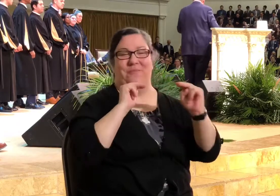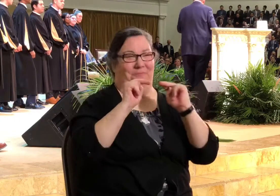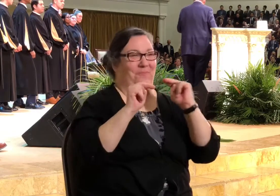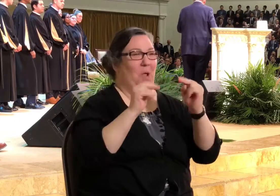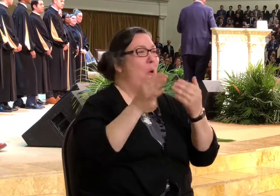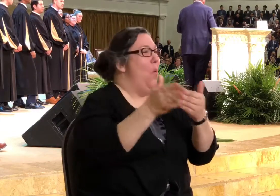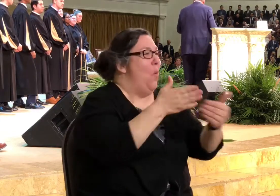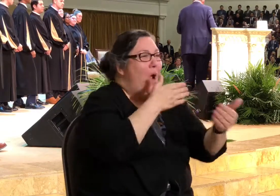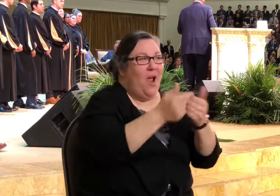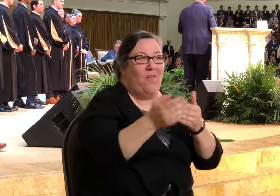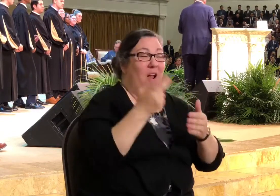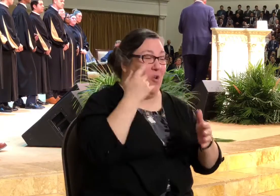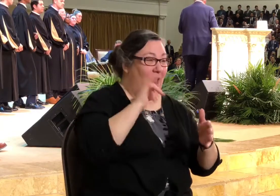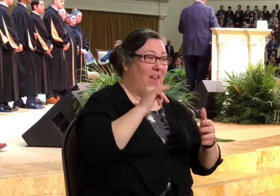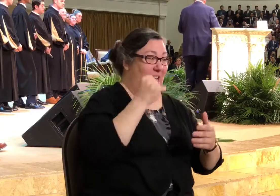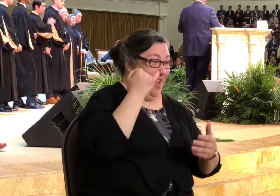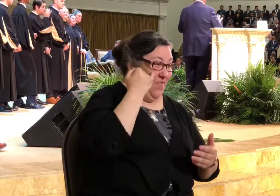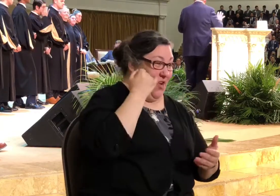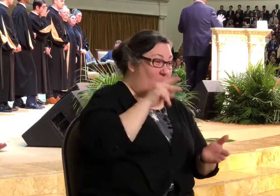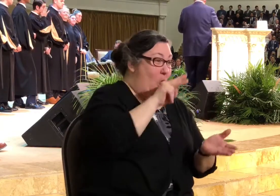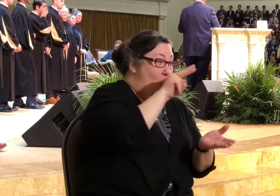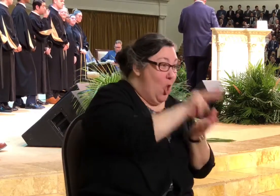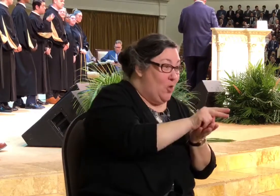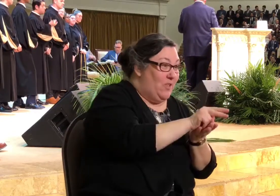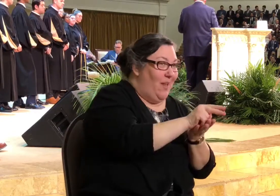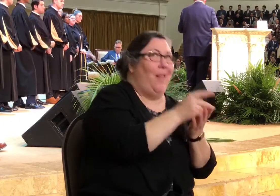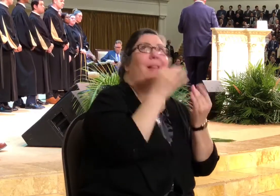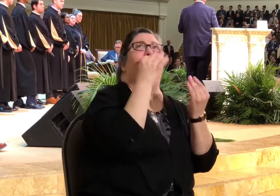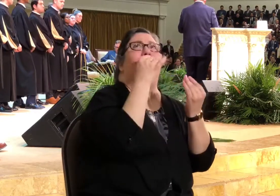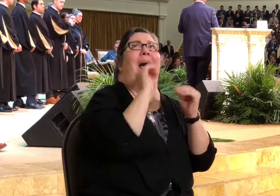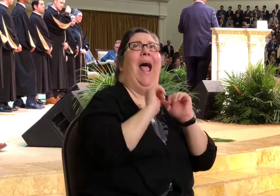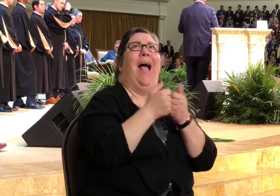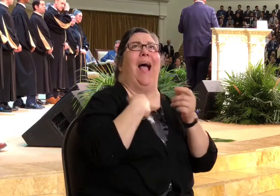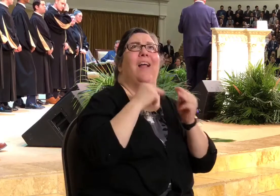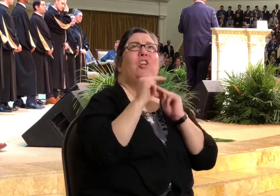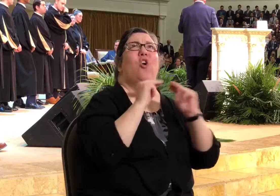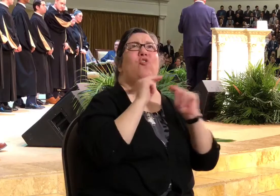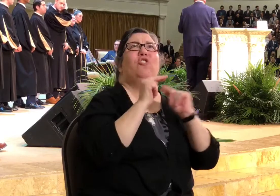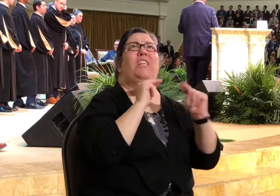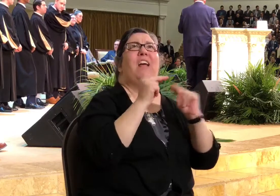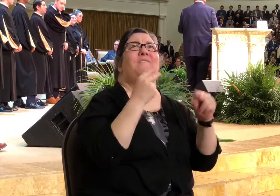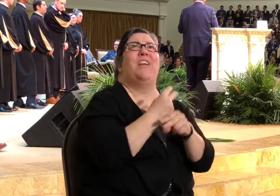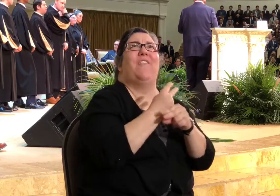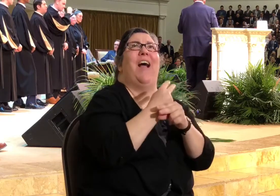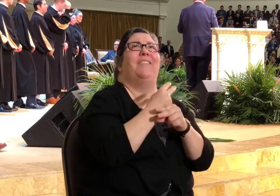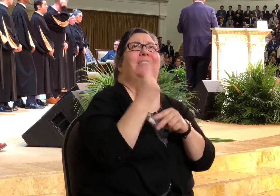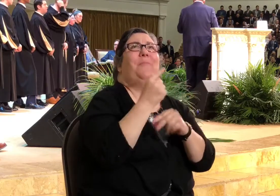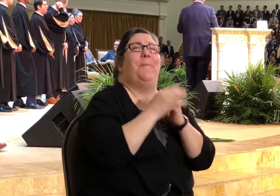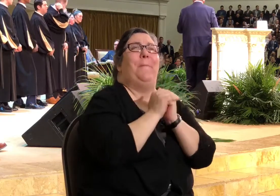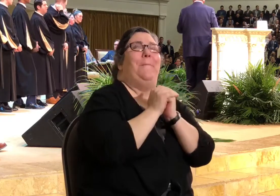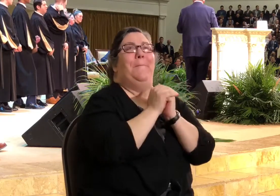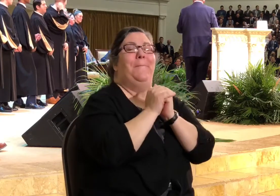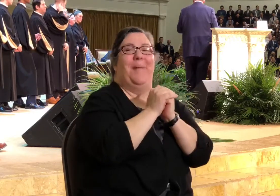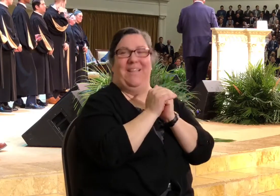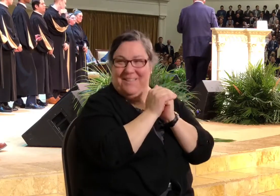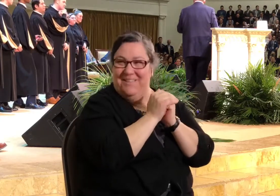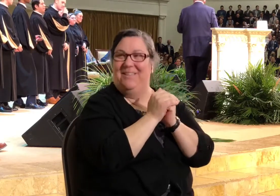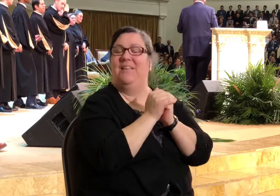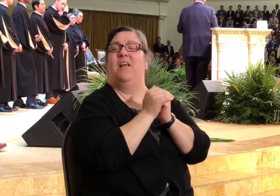Whatever it is, it looks like if you're going to lose, frantically start thinking, how can I negotiate and get something out of this? And